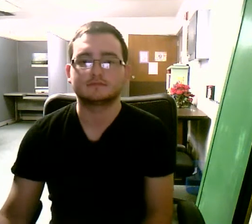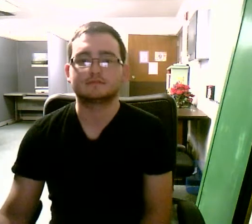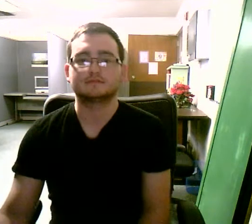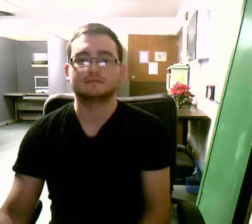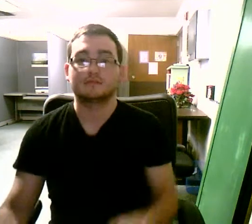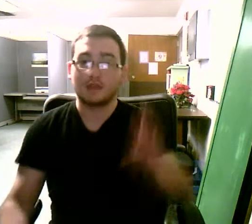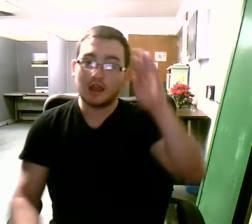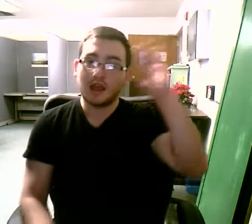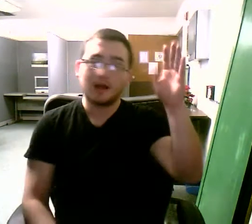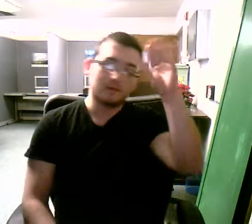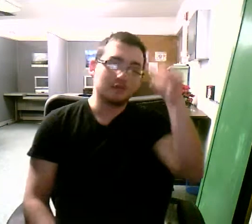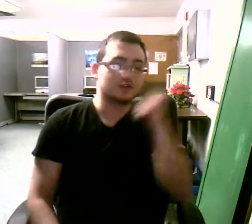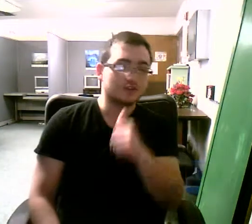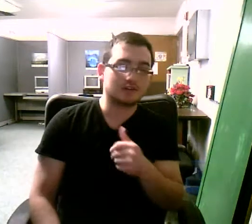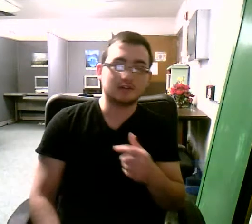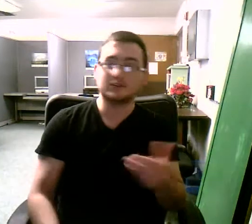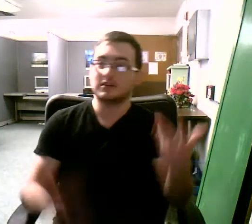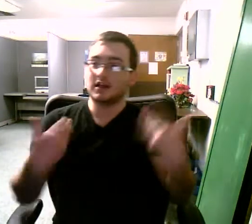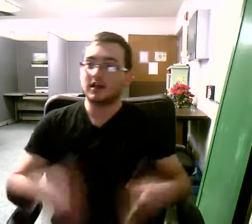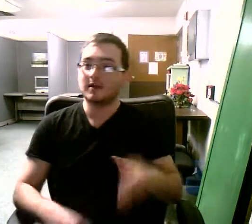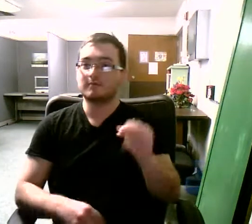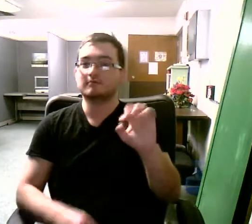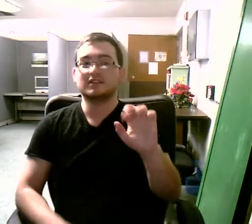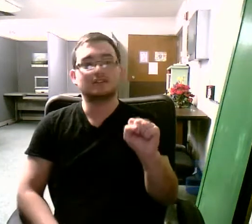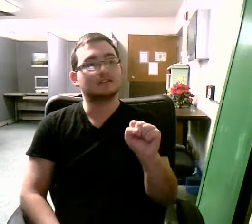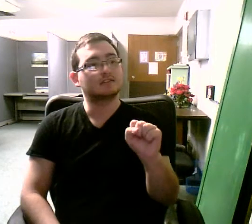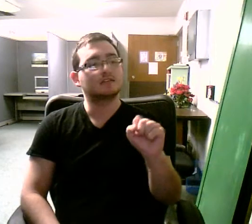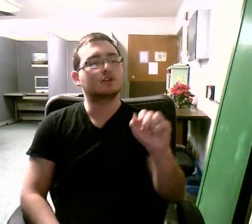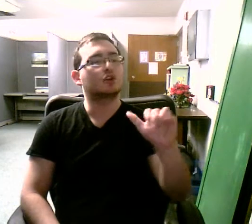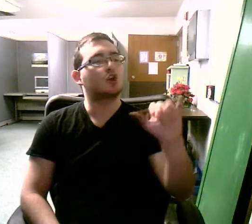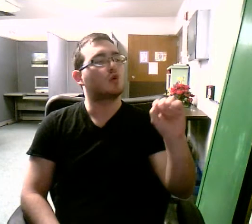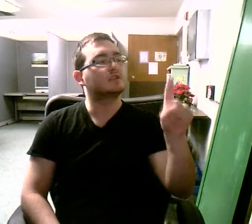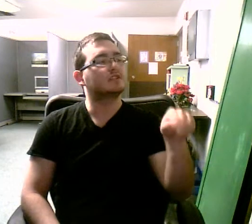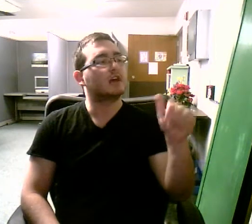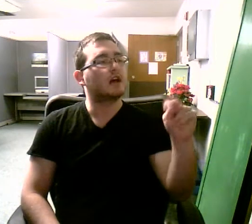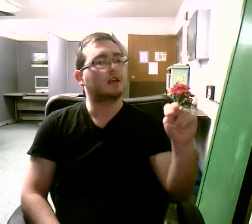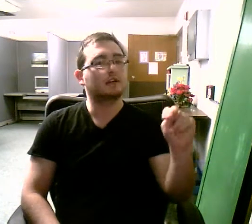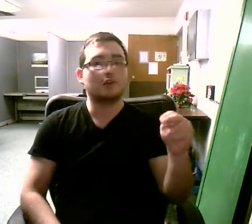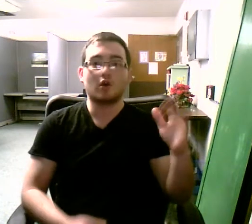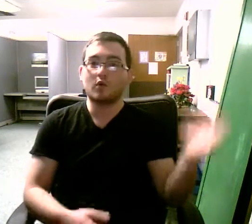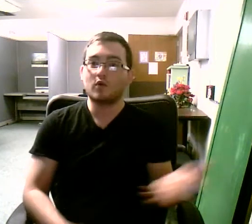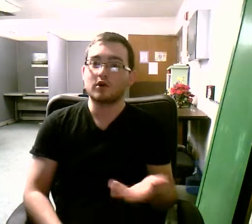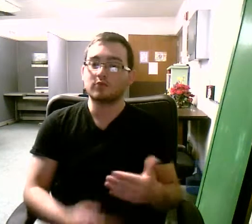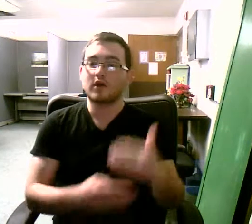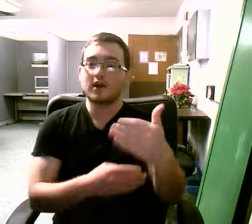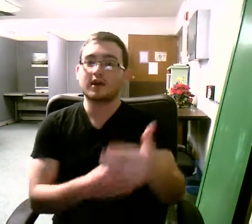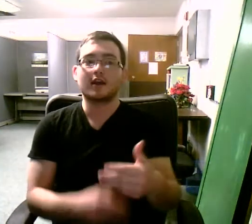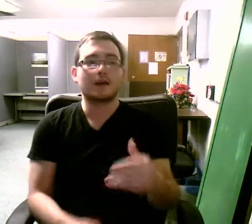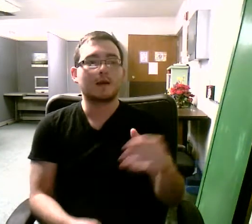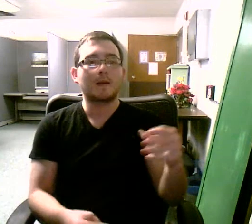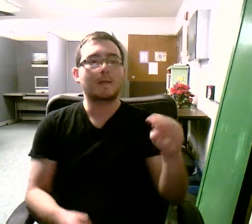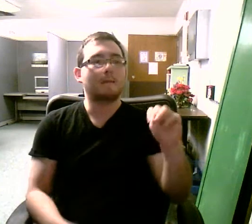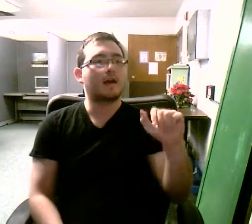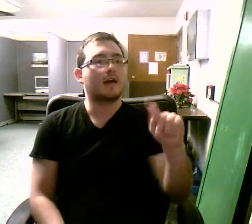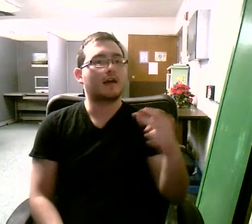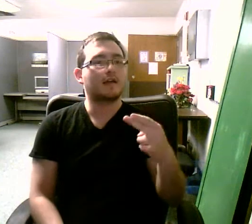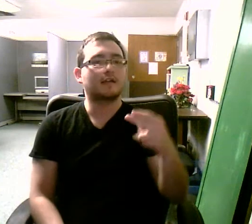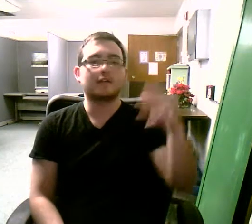Hi boys and girls, it's Miss Yozon. Welcome to our next Model Math Monday. Go ahead and open your Model Math Monday book to our